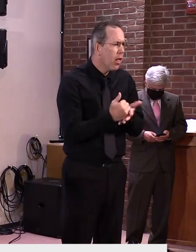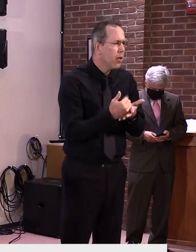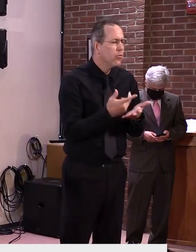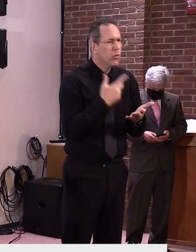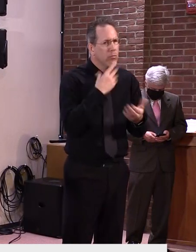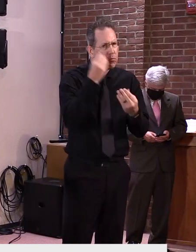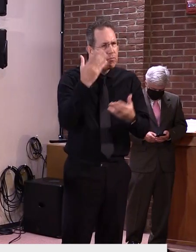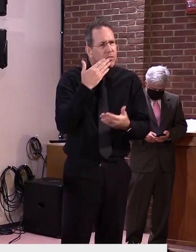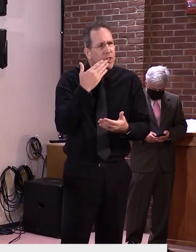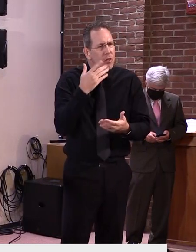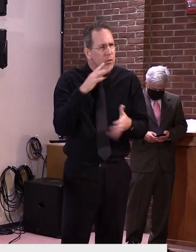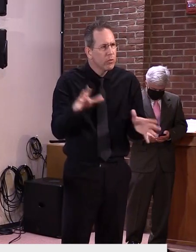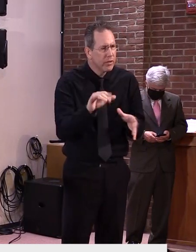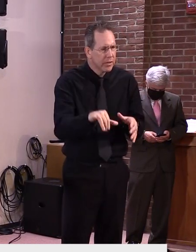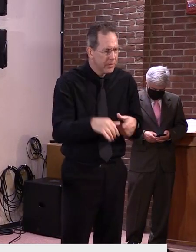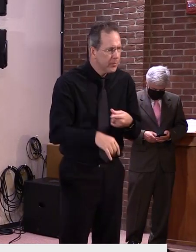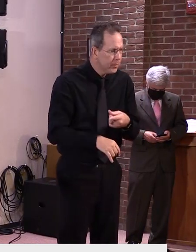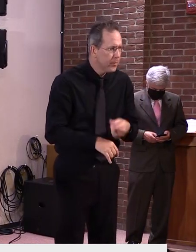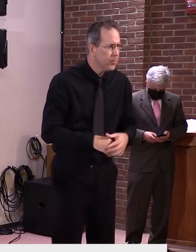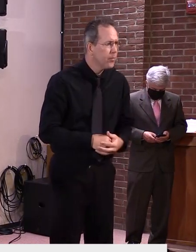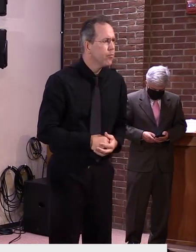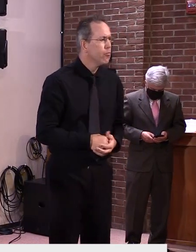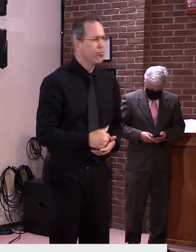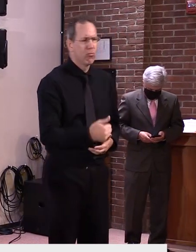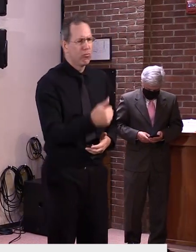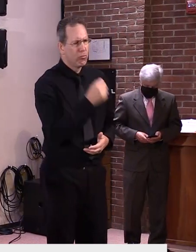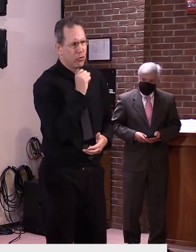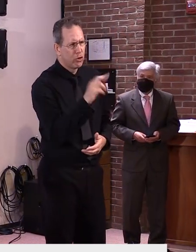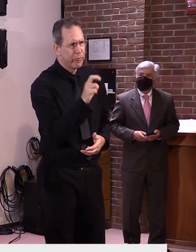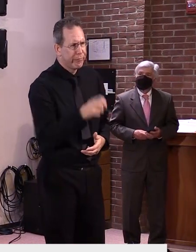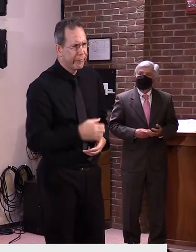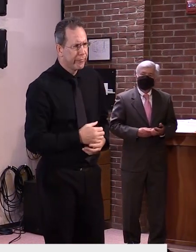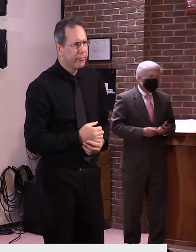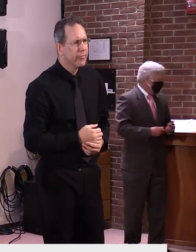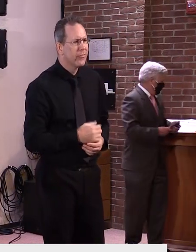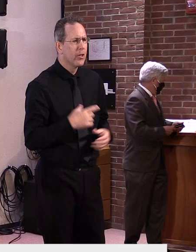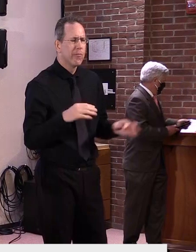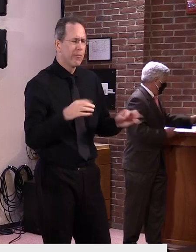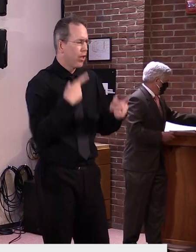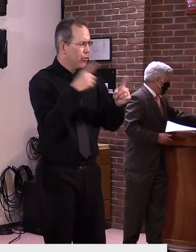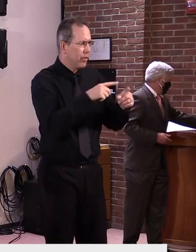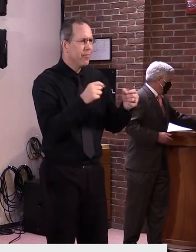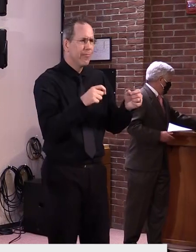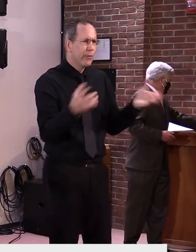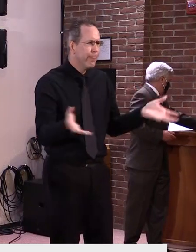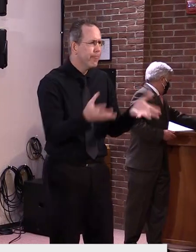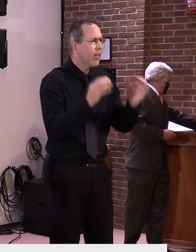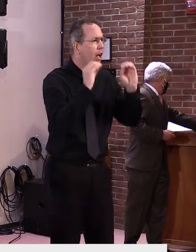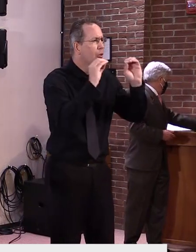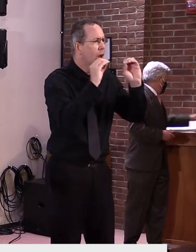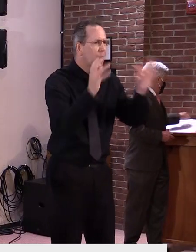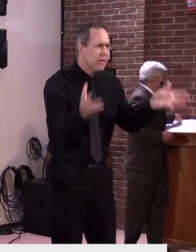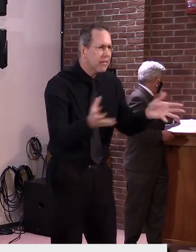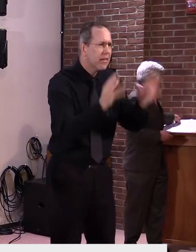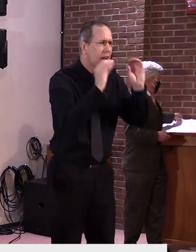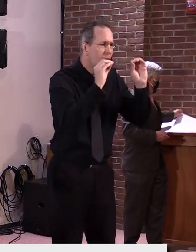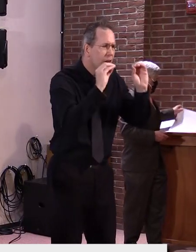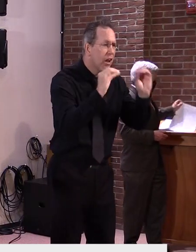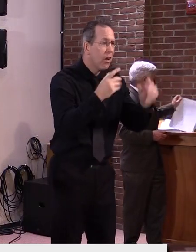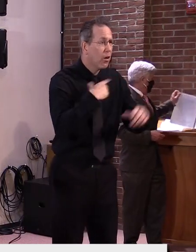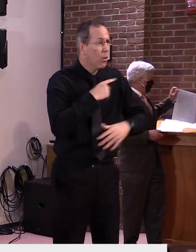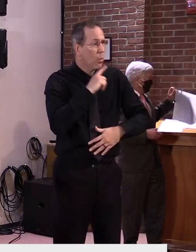much. Yeah, we're hoping the educational component will be helpful regardless of what we do. I mean, I believe